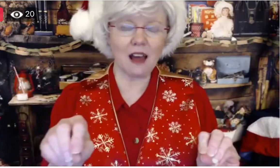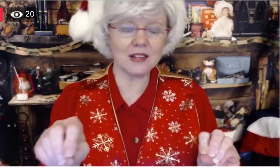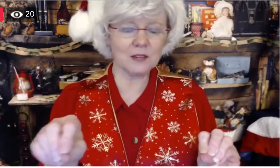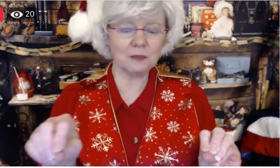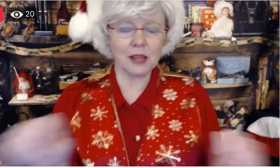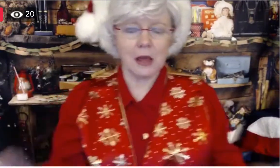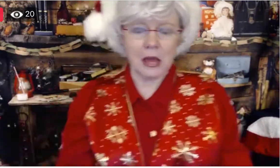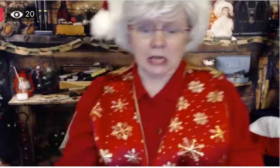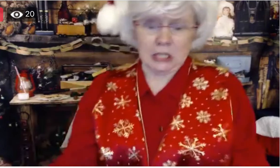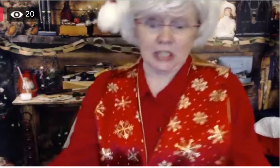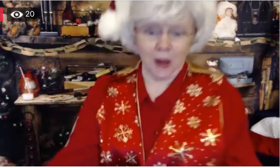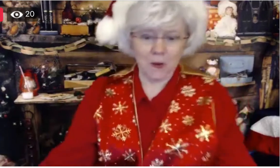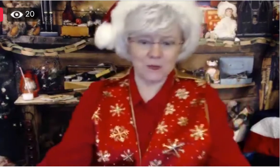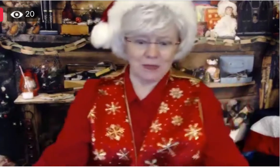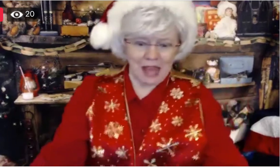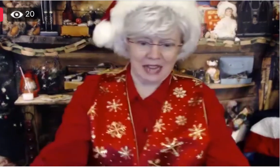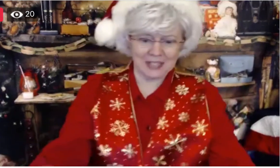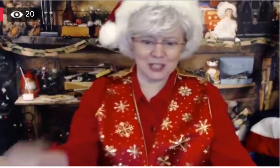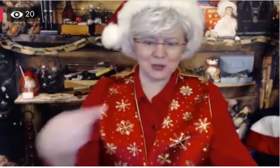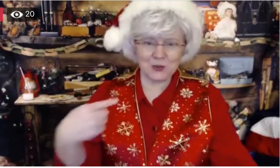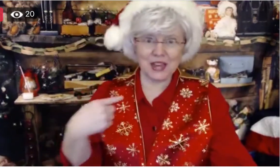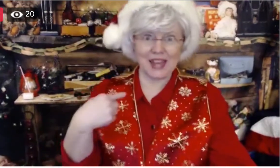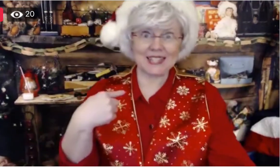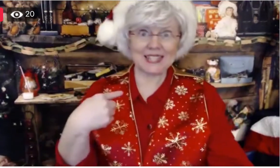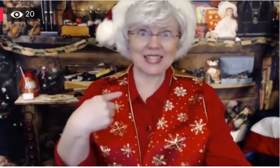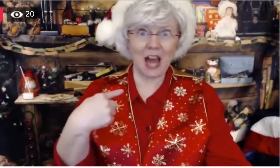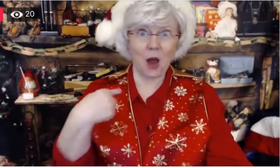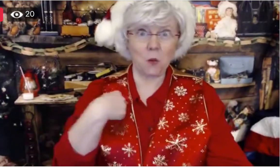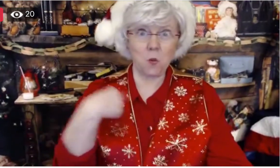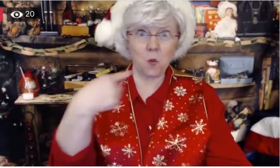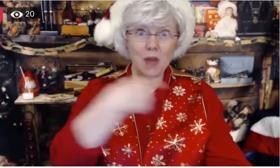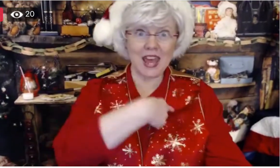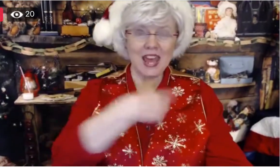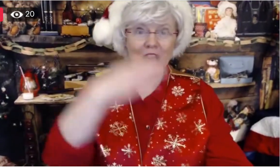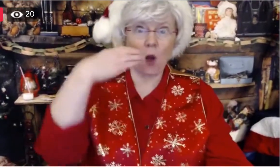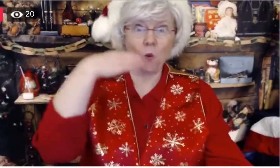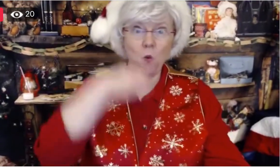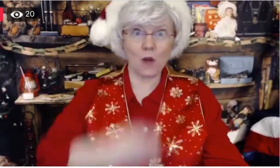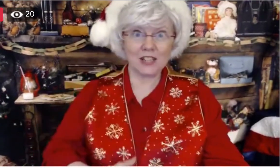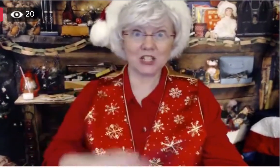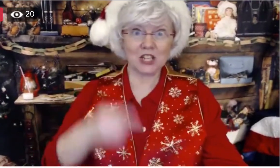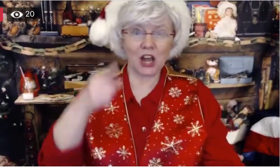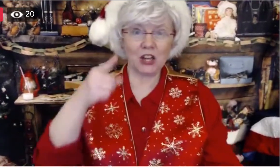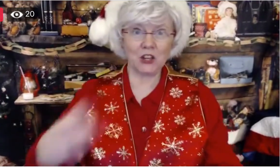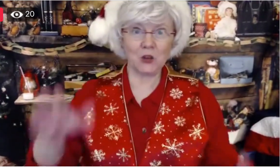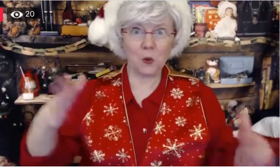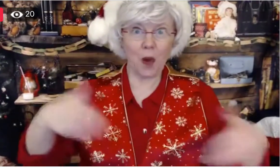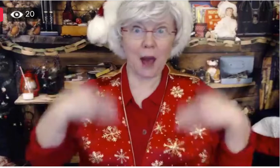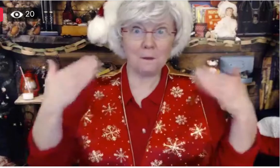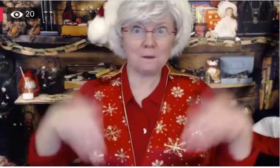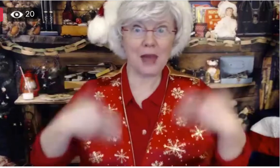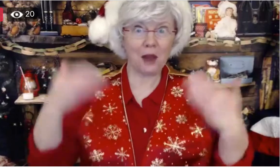signed. So let's do this. We wish you a